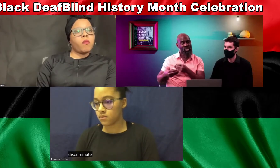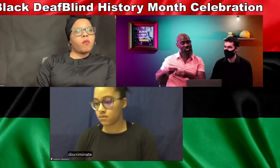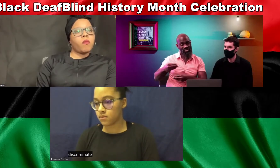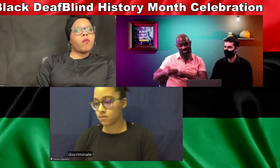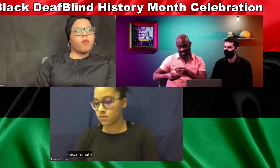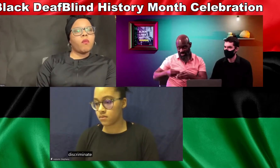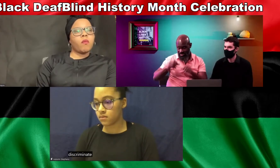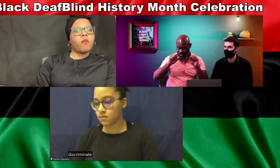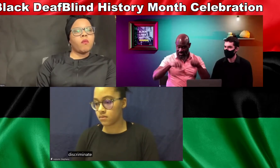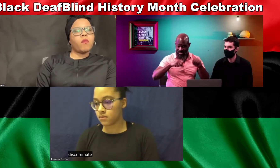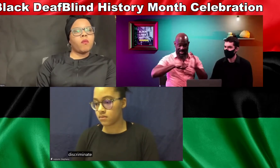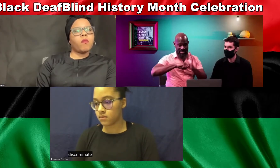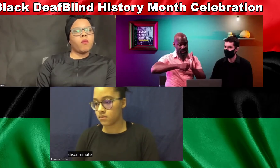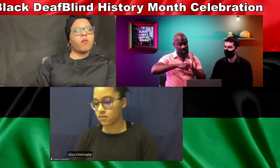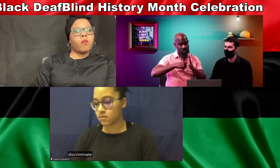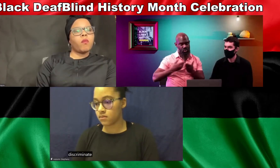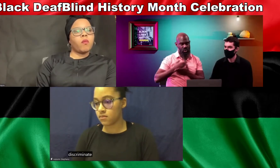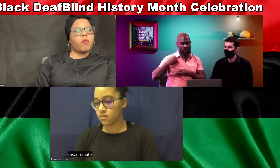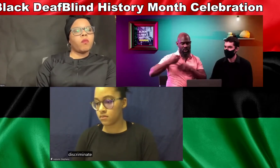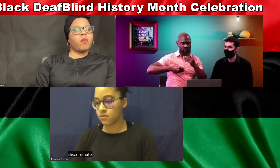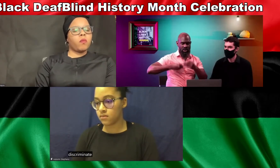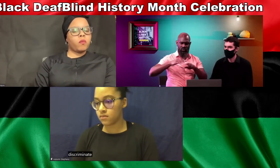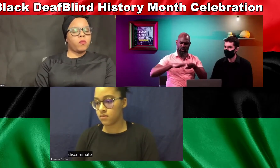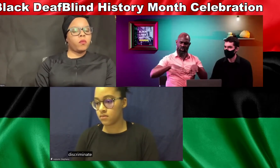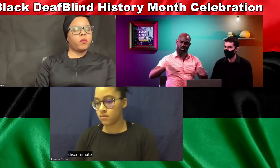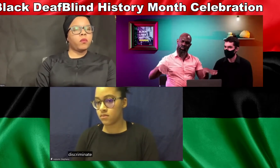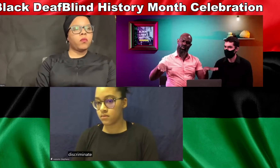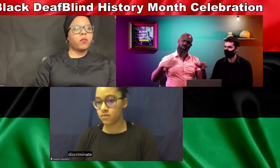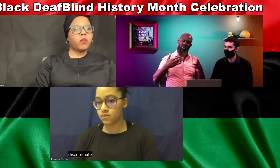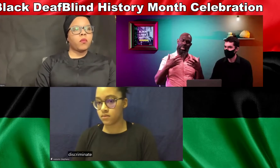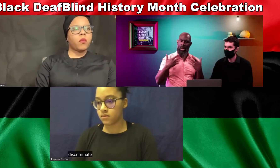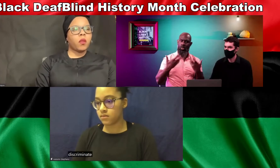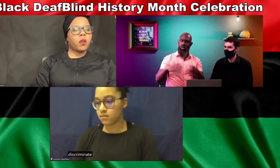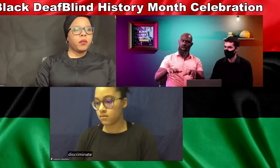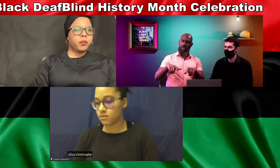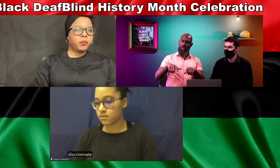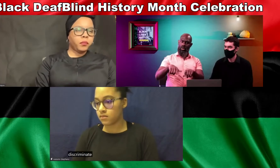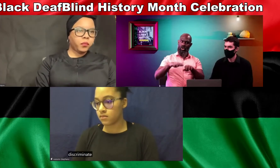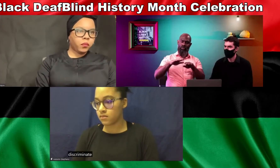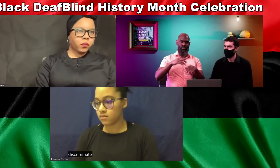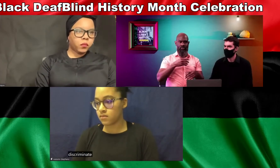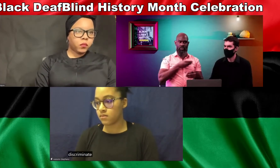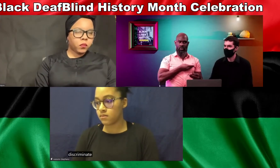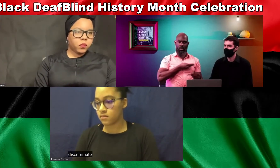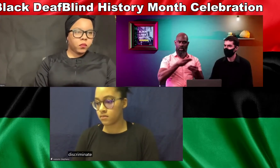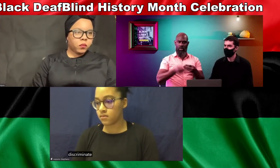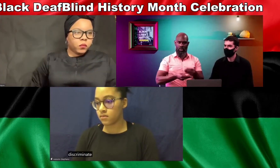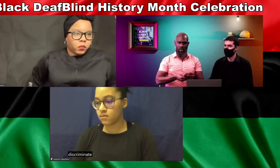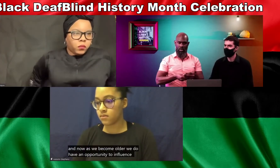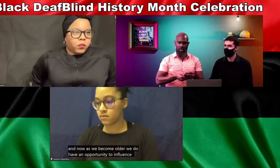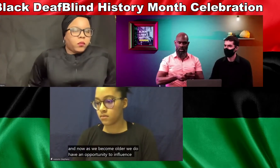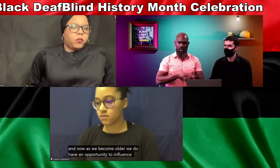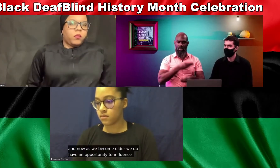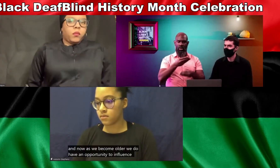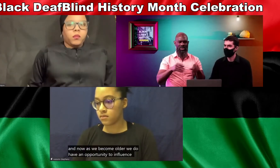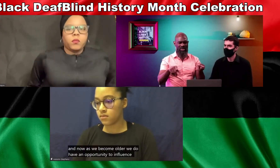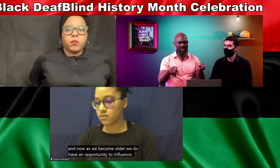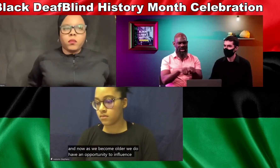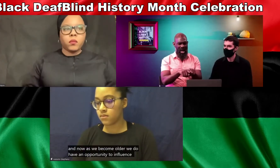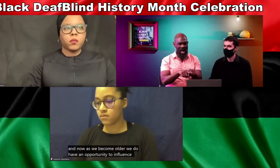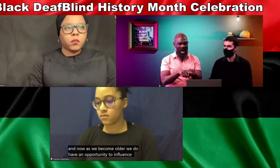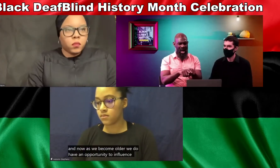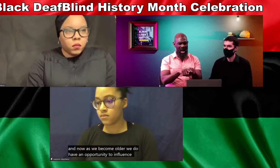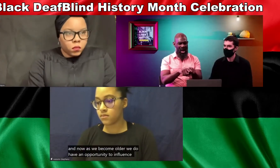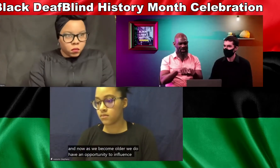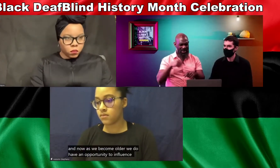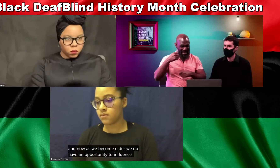And now, as we become older, we do have an opportunity to influence the next generations and to